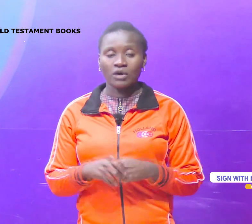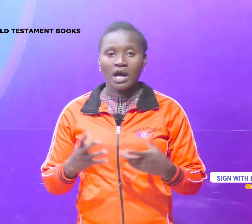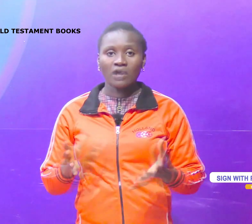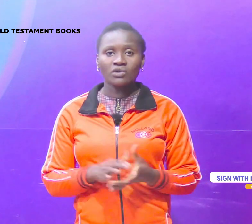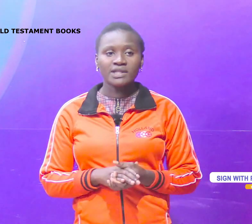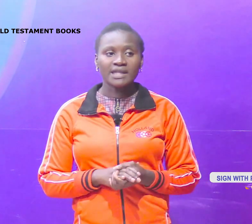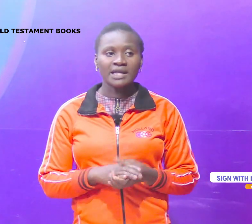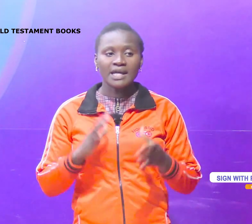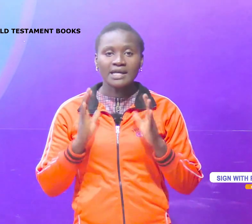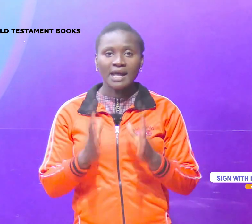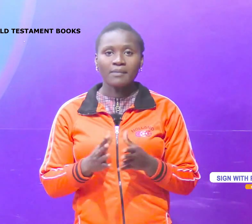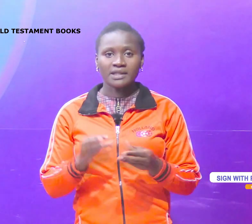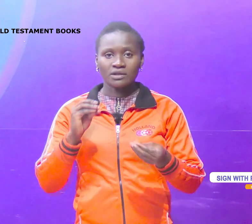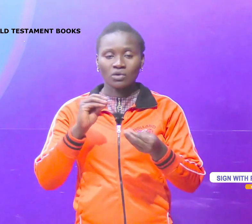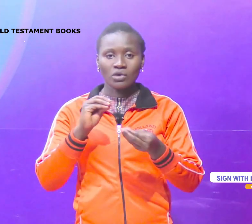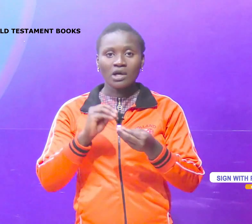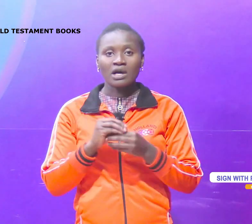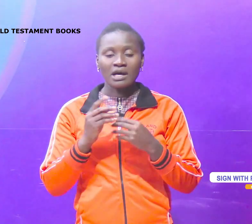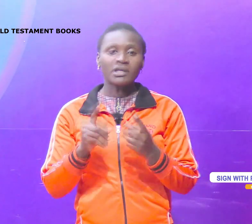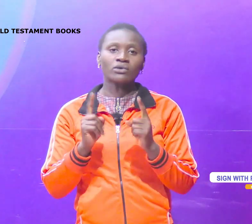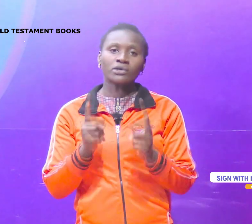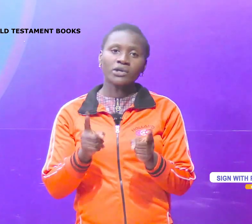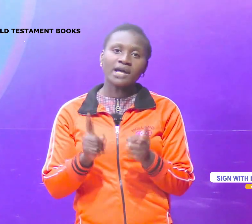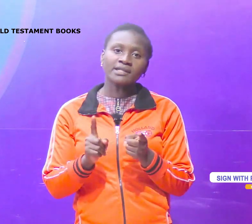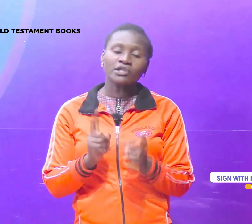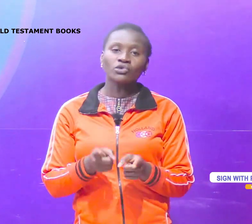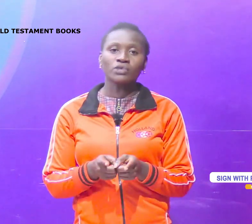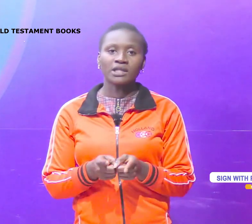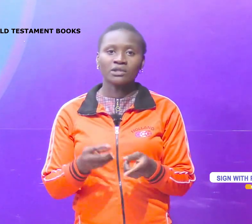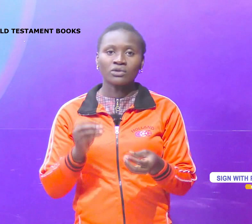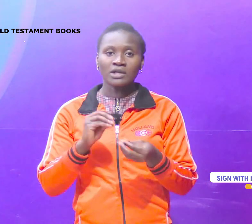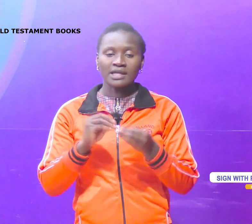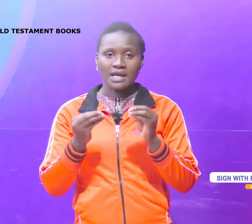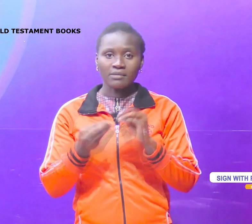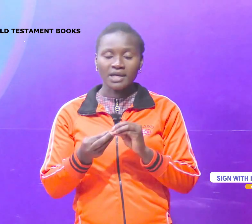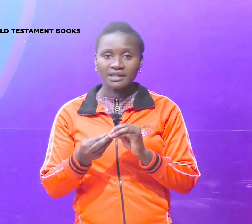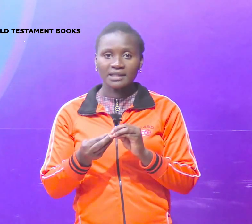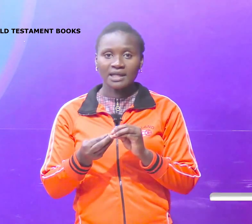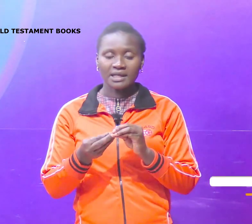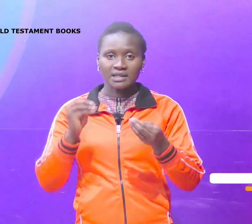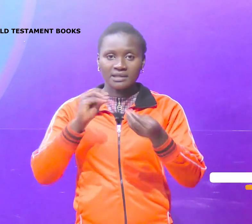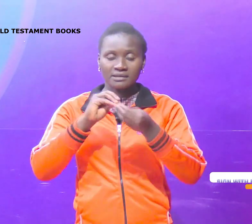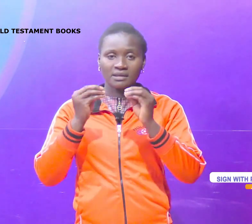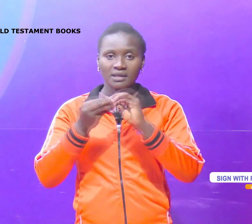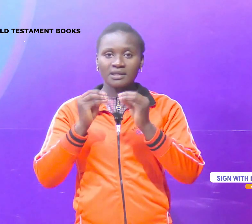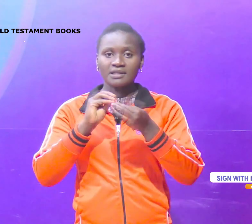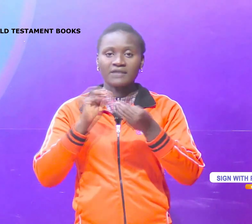do we sign Numbers? So Numbers also has two signs. So Numbers like this. This is the first